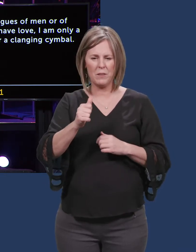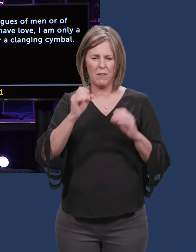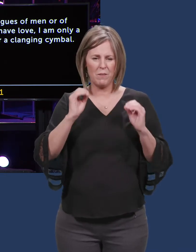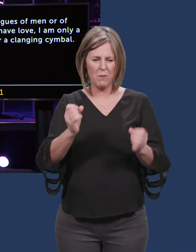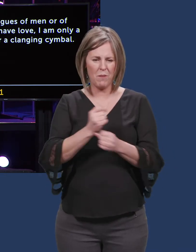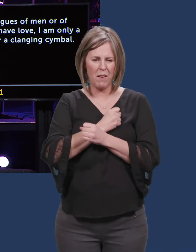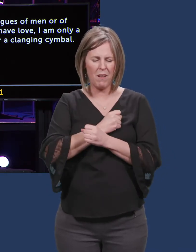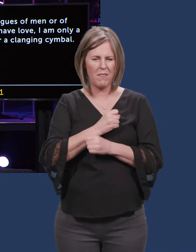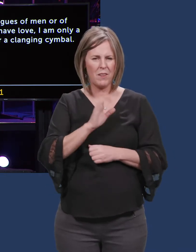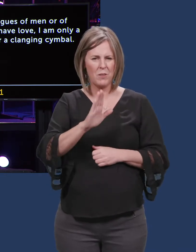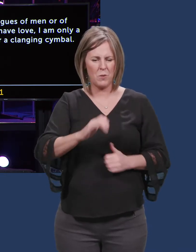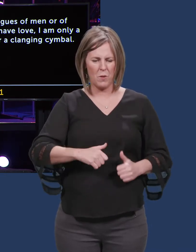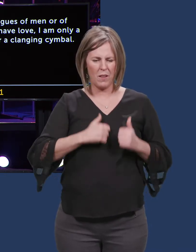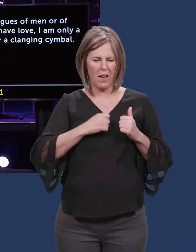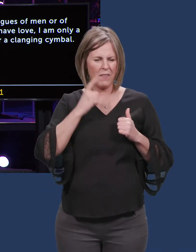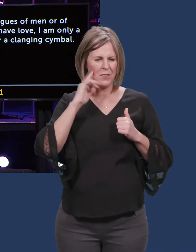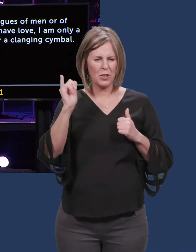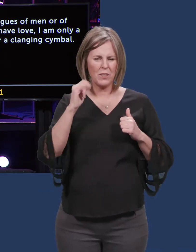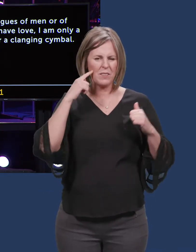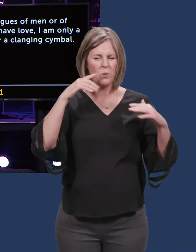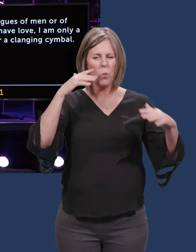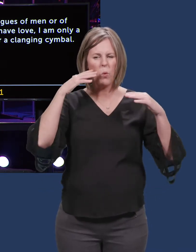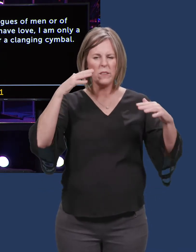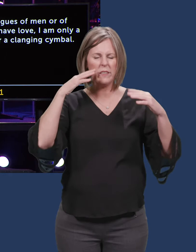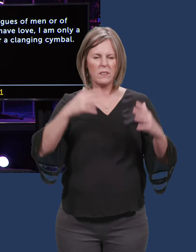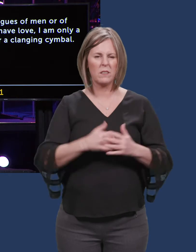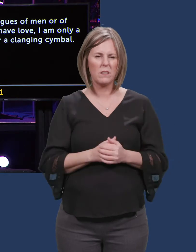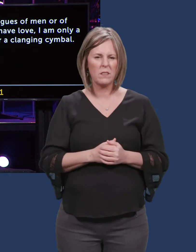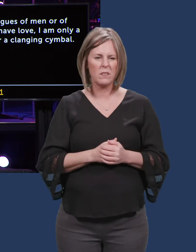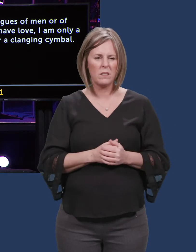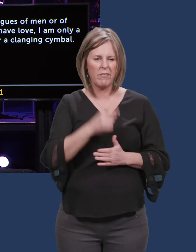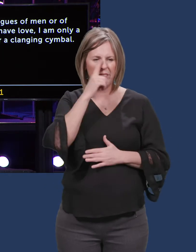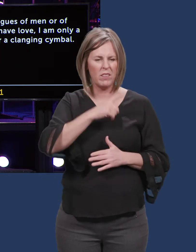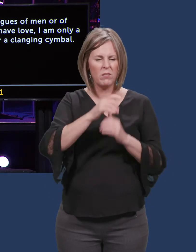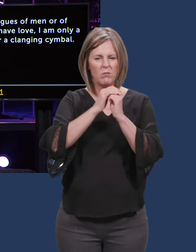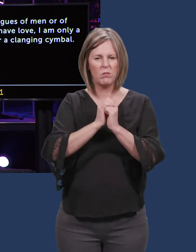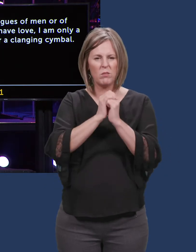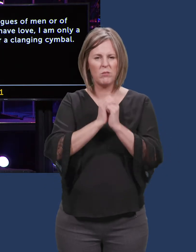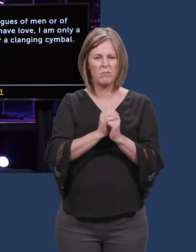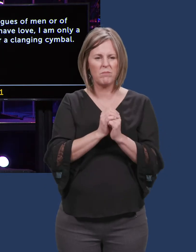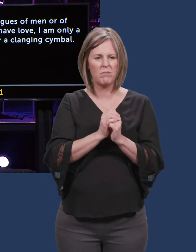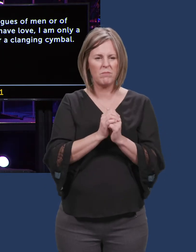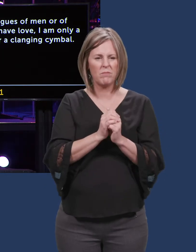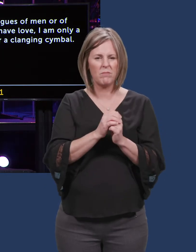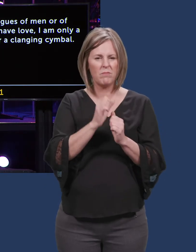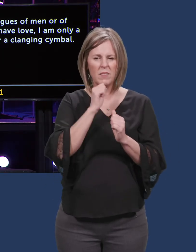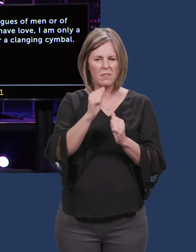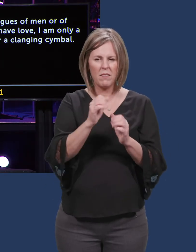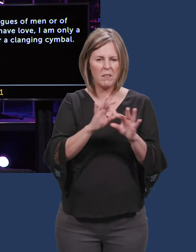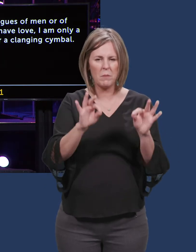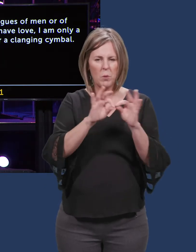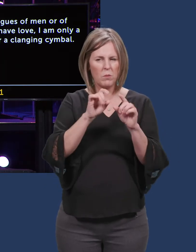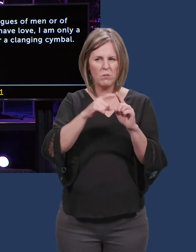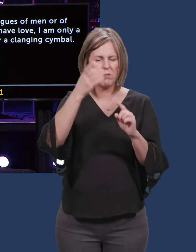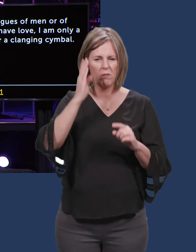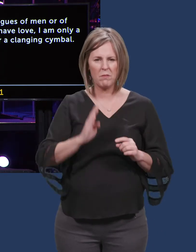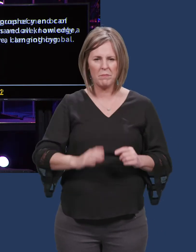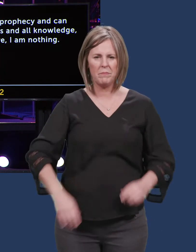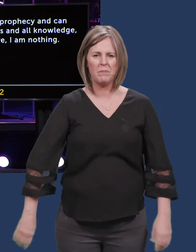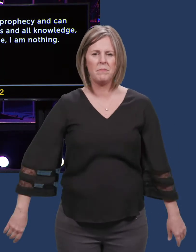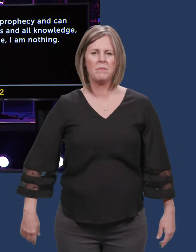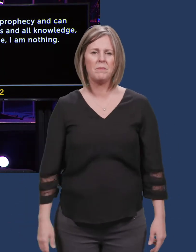life is just like a noisy pagan goddess worship. It's nothing important to God. Verse